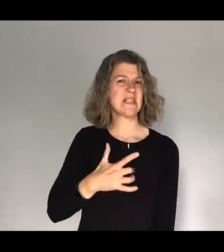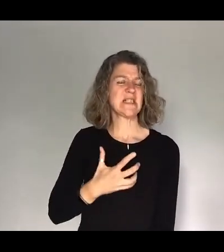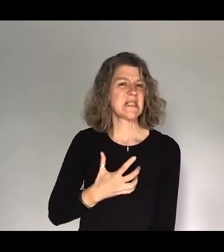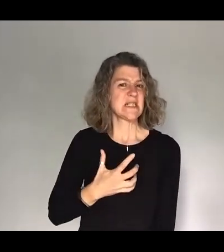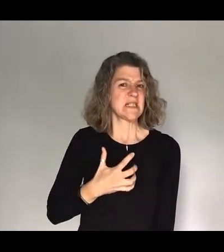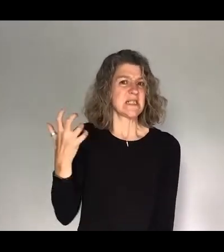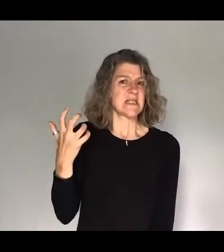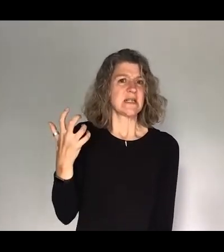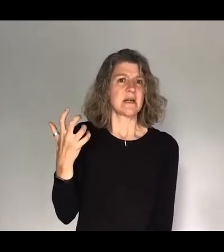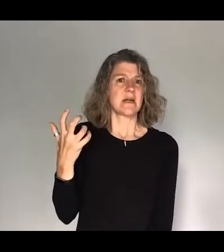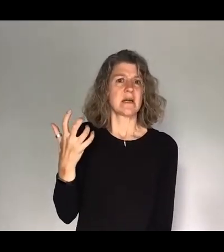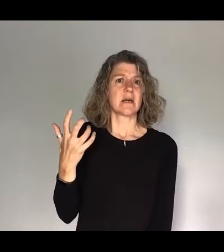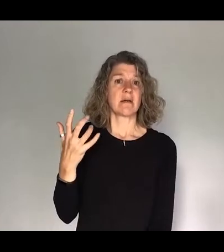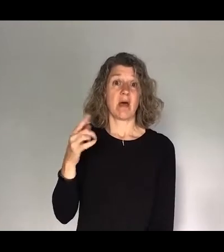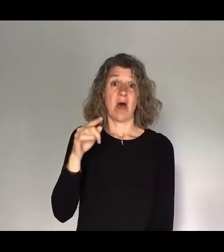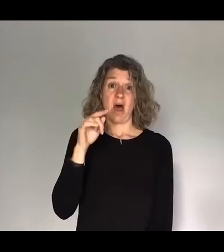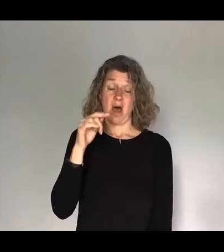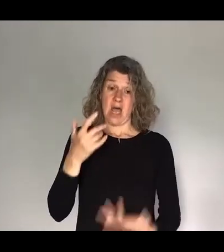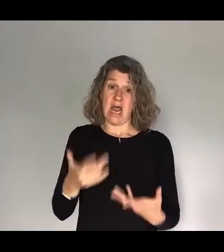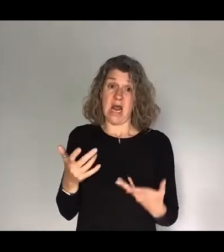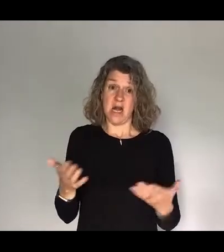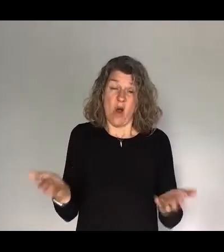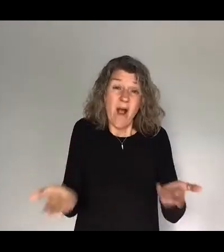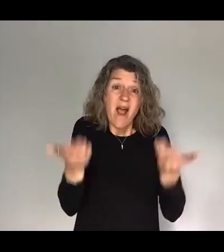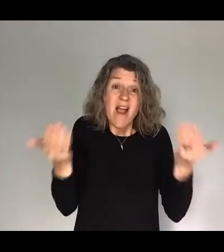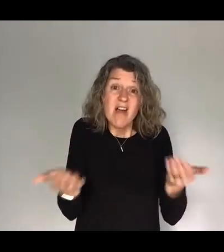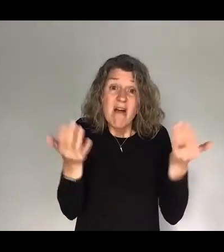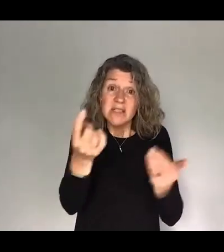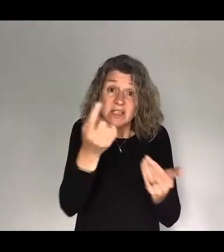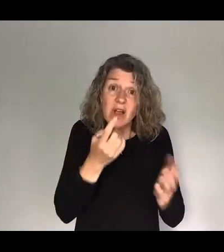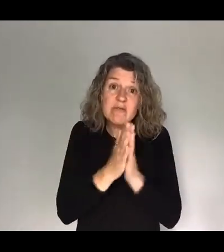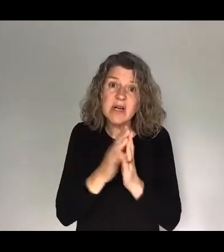and even this encouragement to come for prayer you are resisting because you feel too angry at God